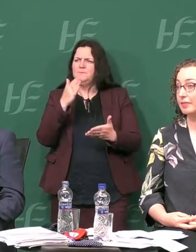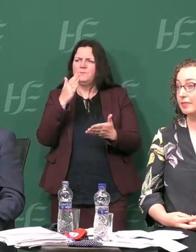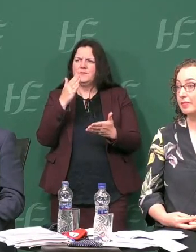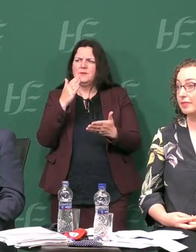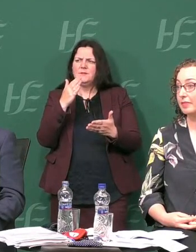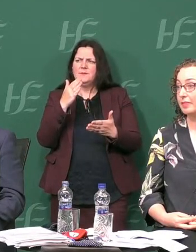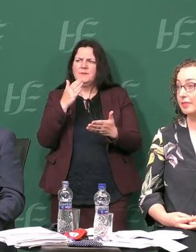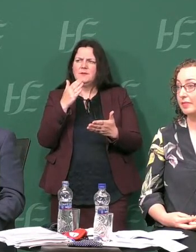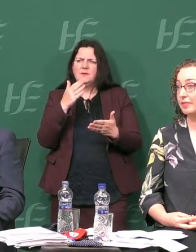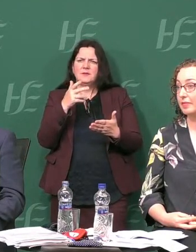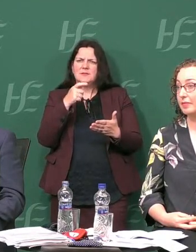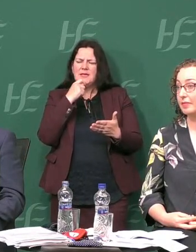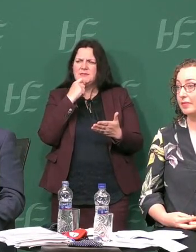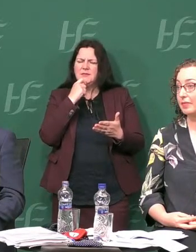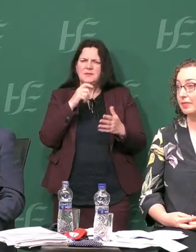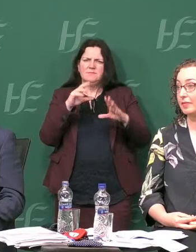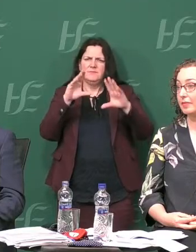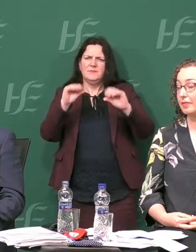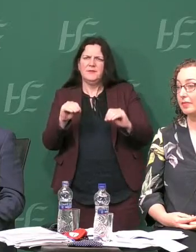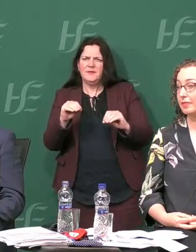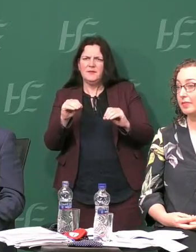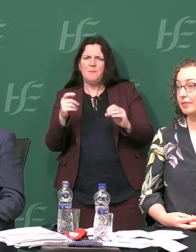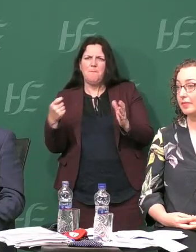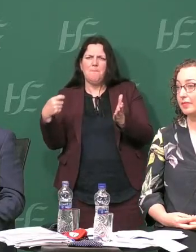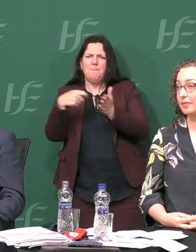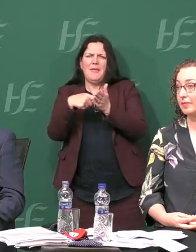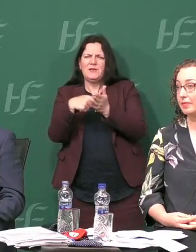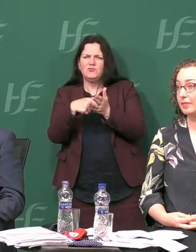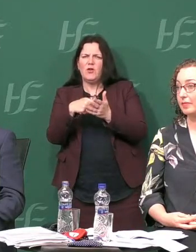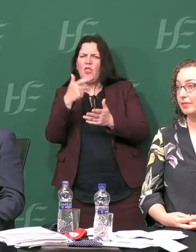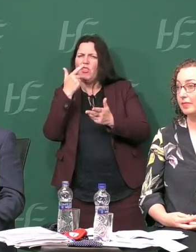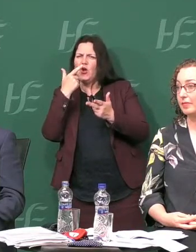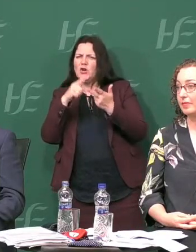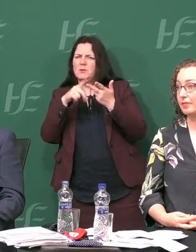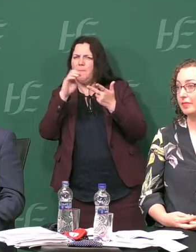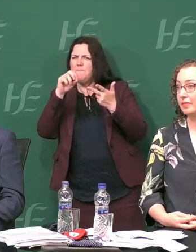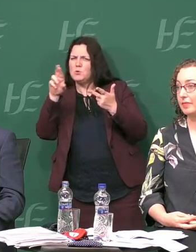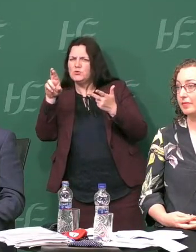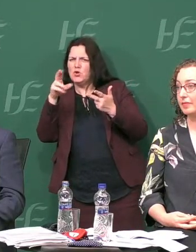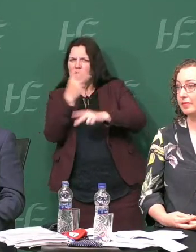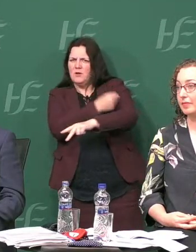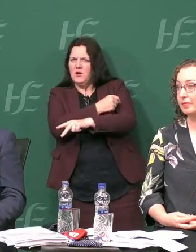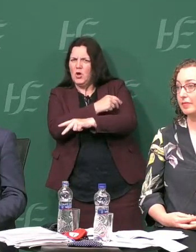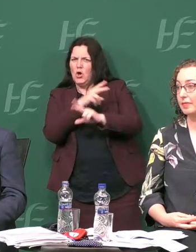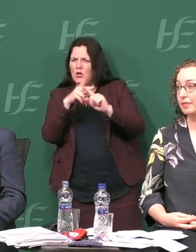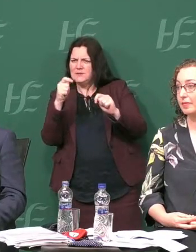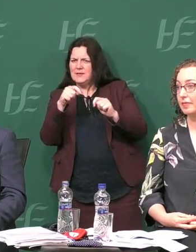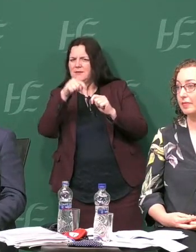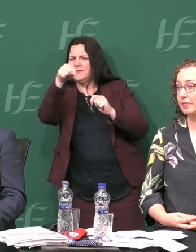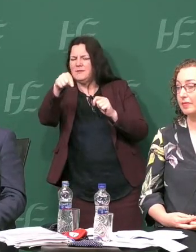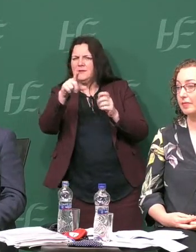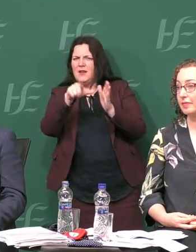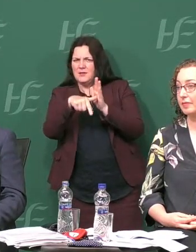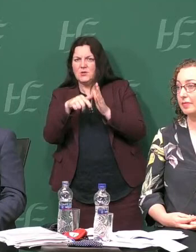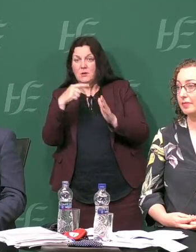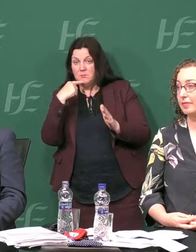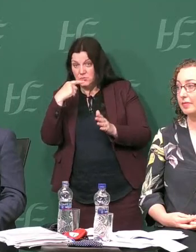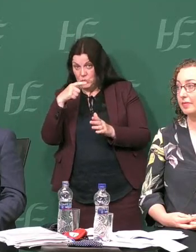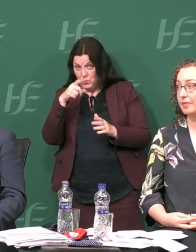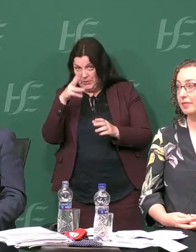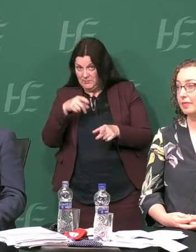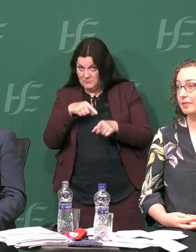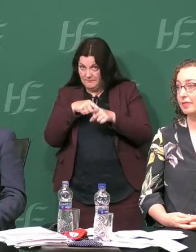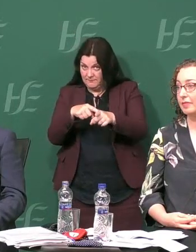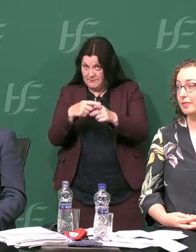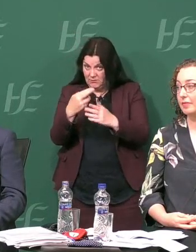jabs until the end of September, I believe it was. Is that something we will be abiding by, or are there current plans to administer booster before the end of